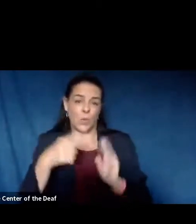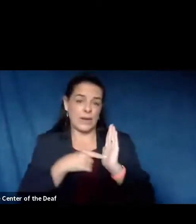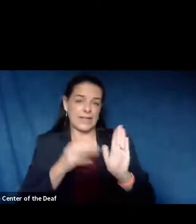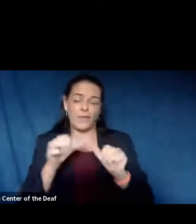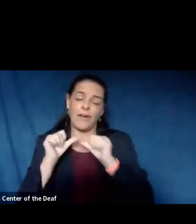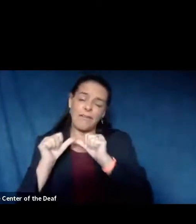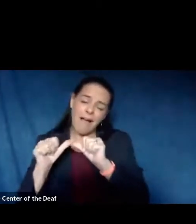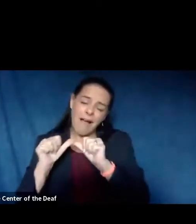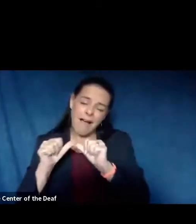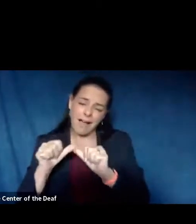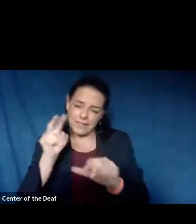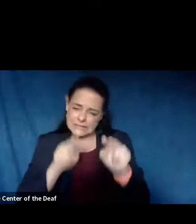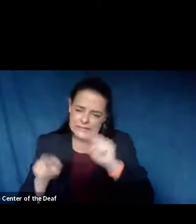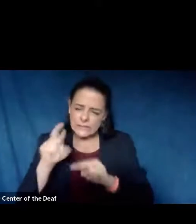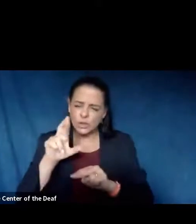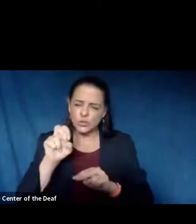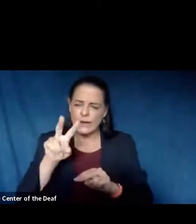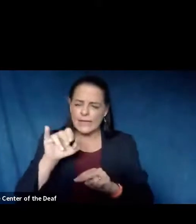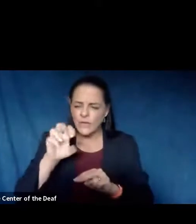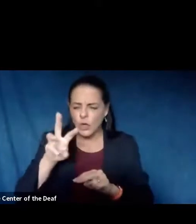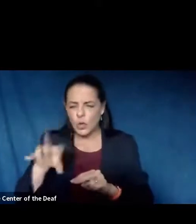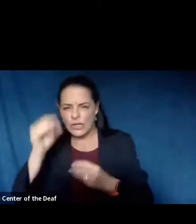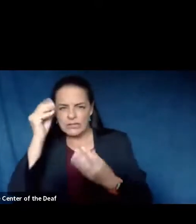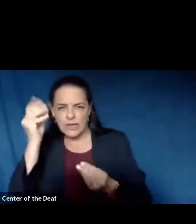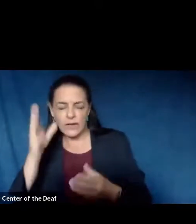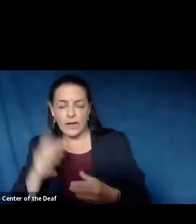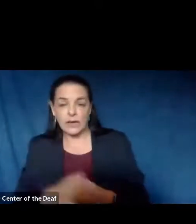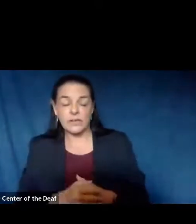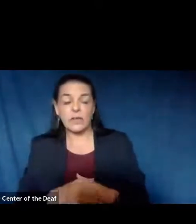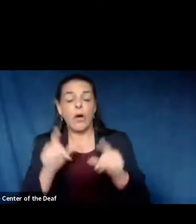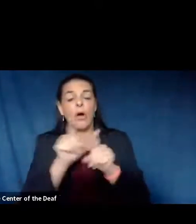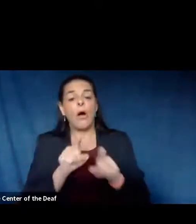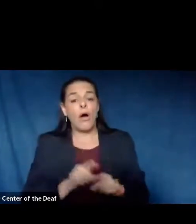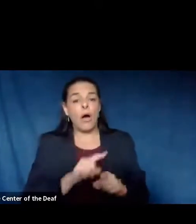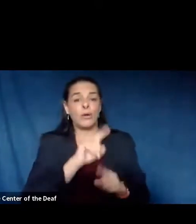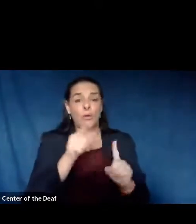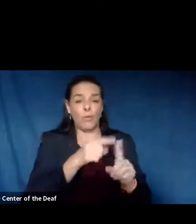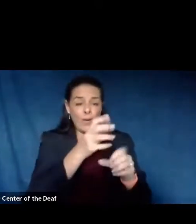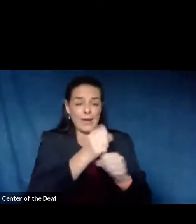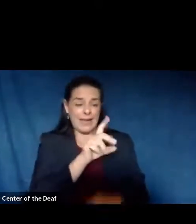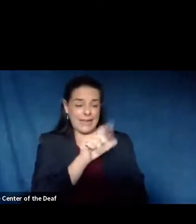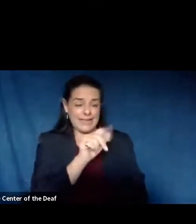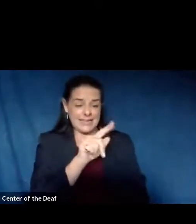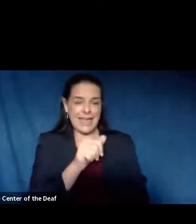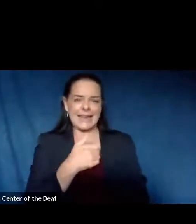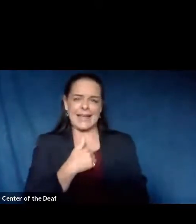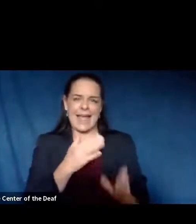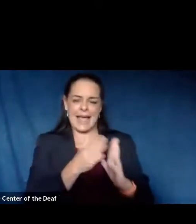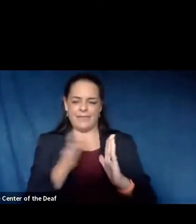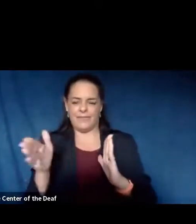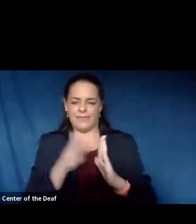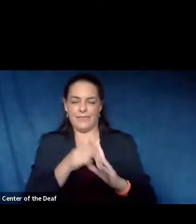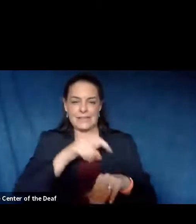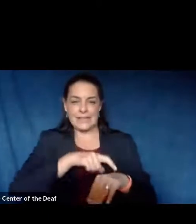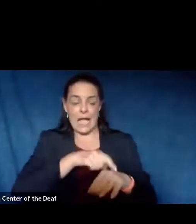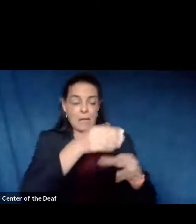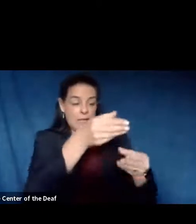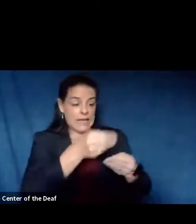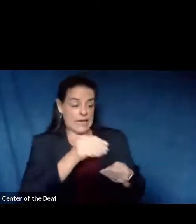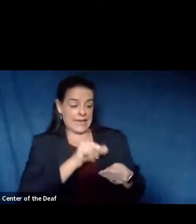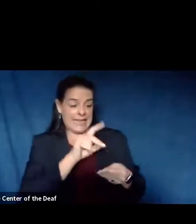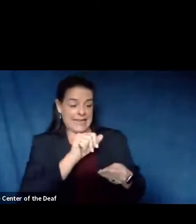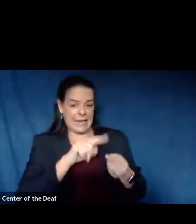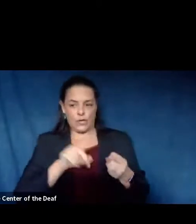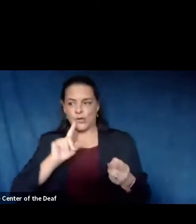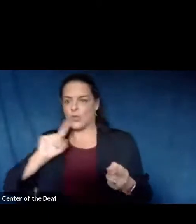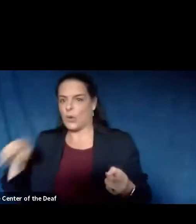evaluation. Of note, normally when data is produced, there is a lag between collecting the data and reporting it.